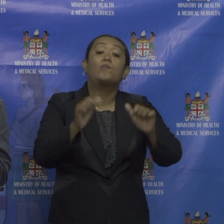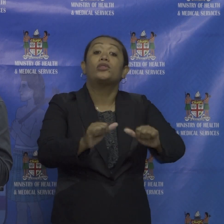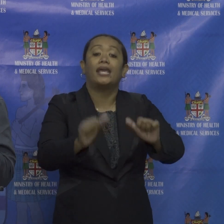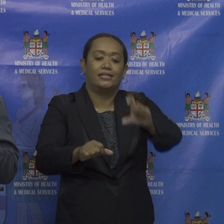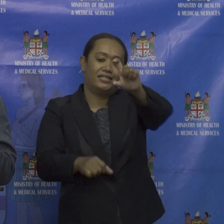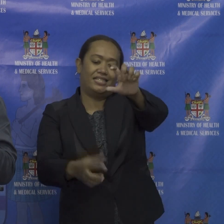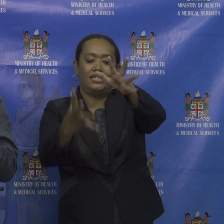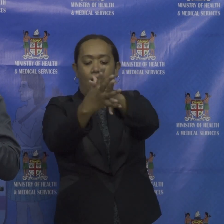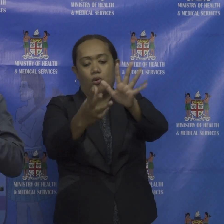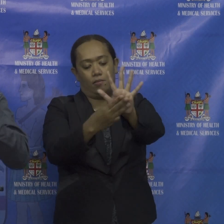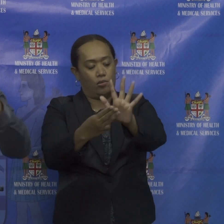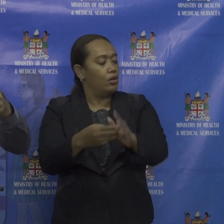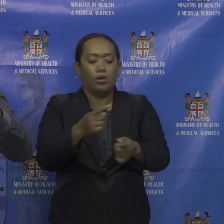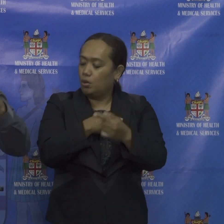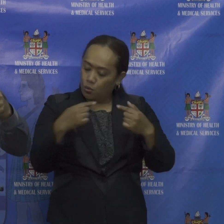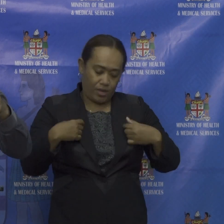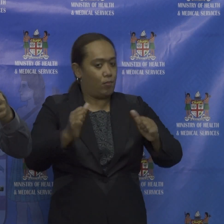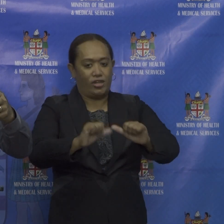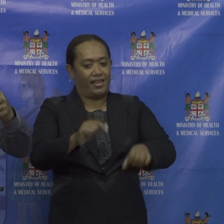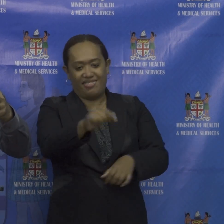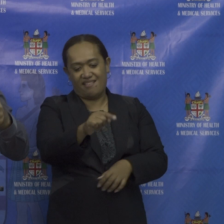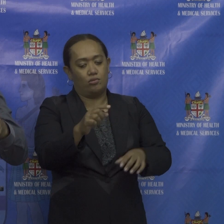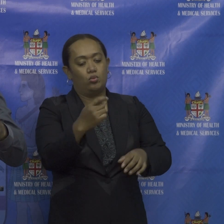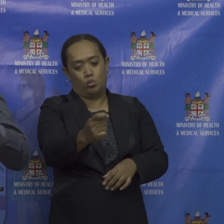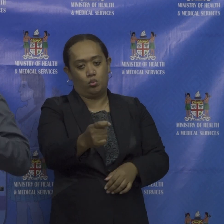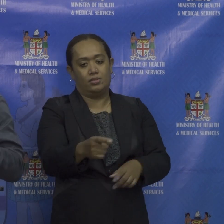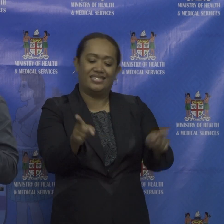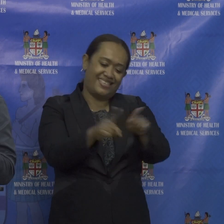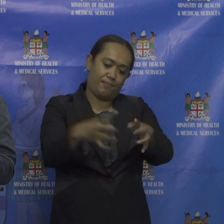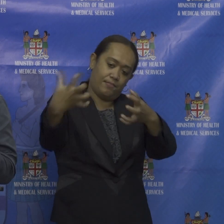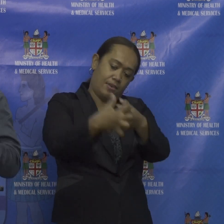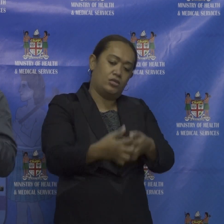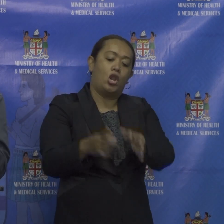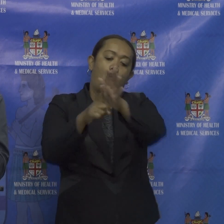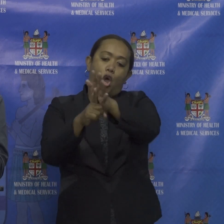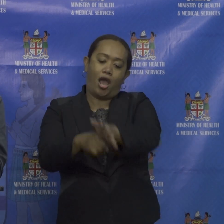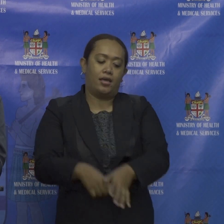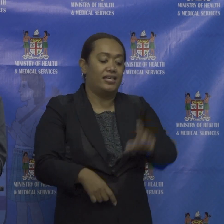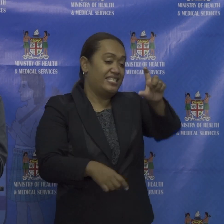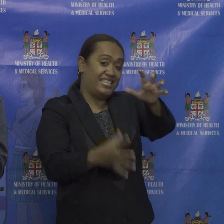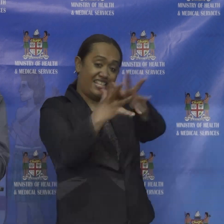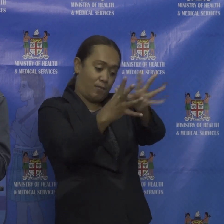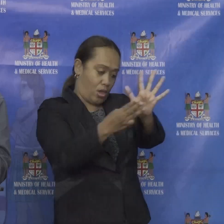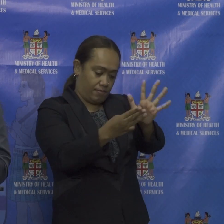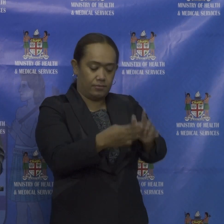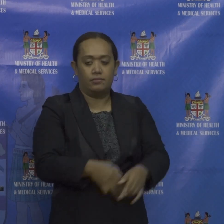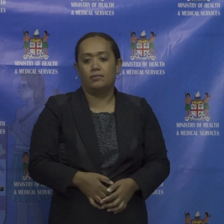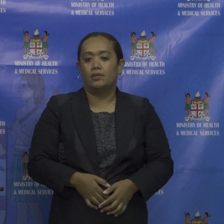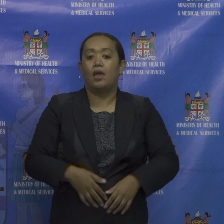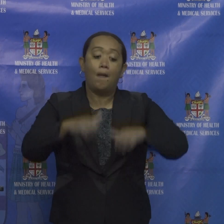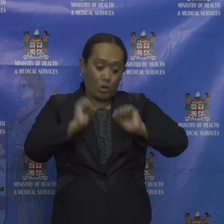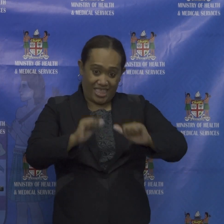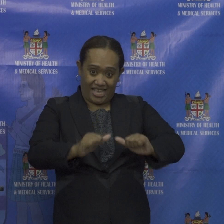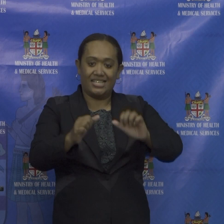everything we're doing. Right now, the female people going out to Lautoka, whatever the job they're doing right now is to protect